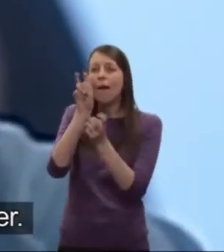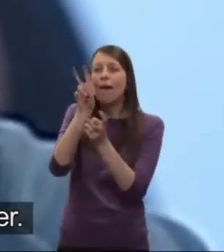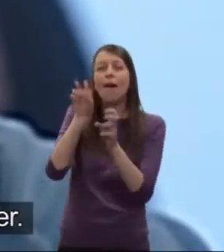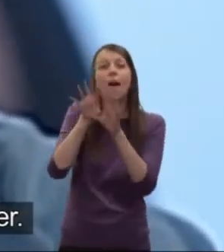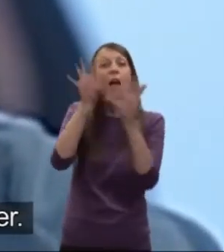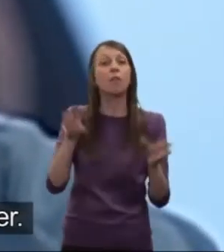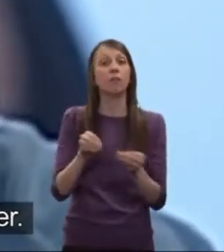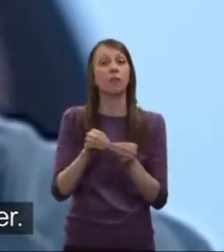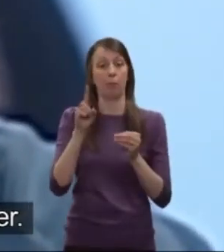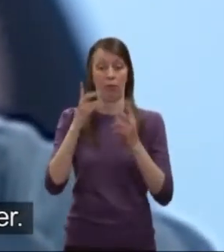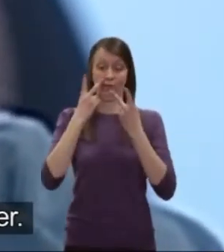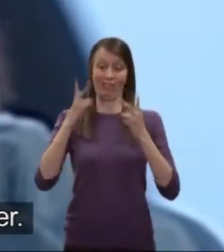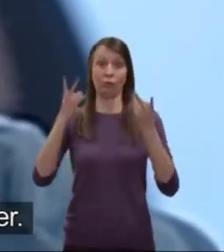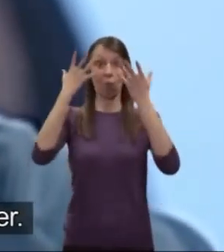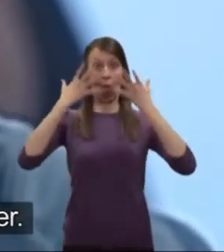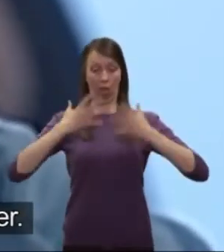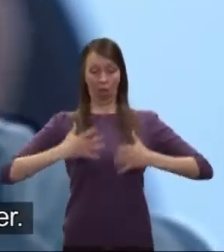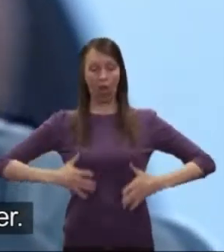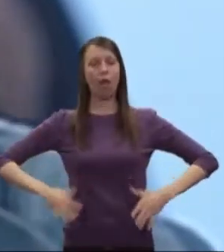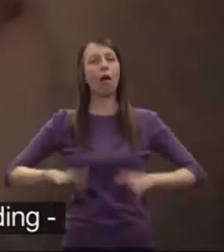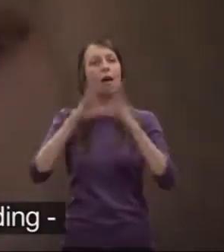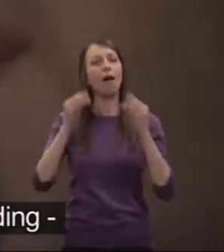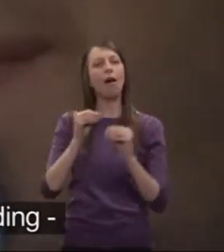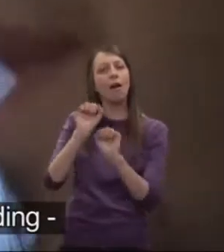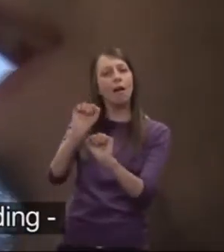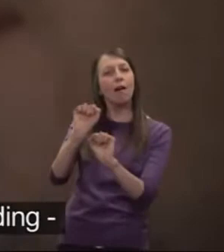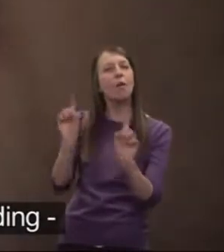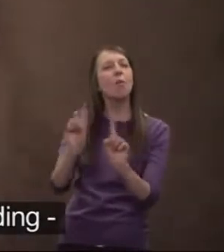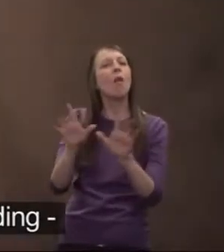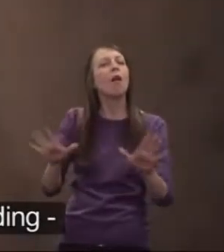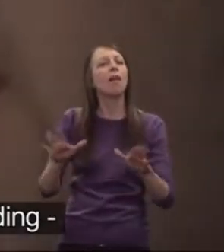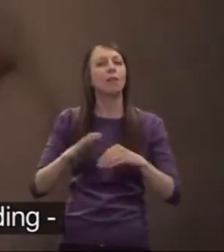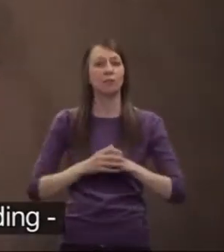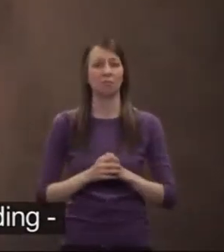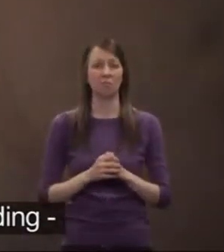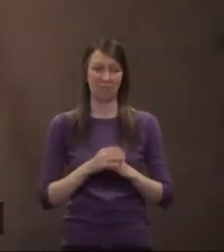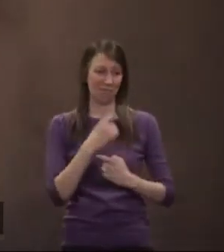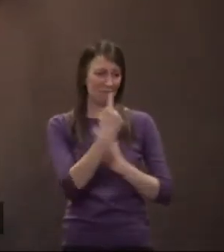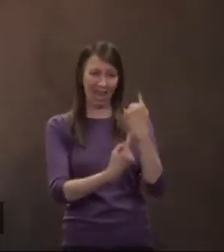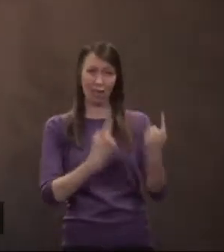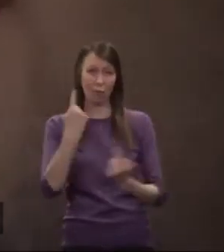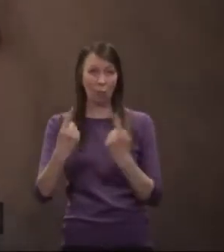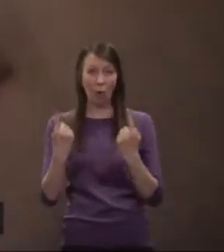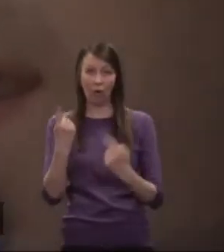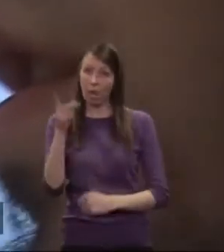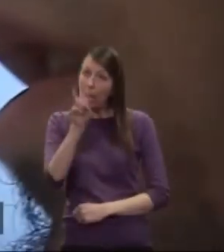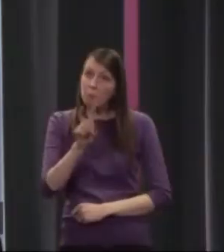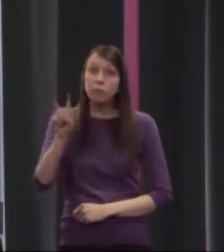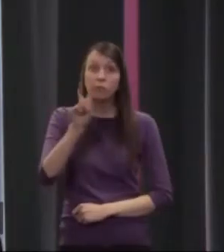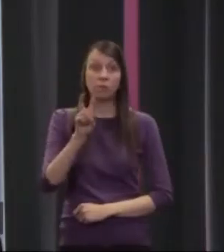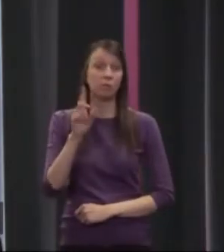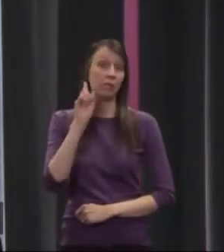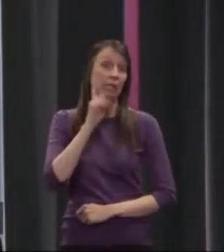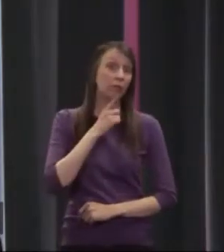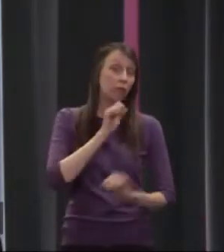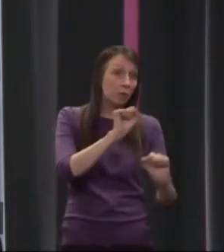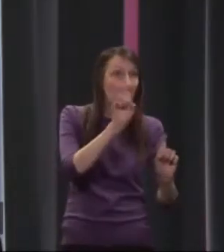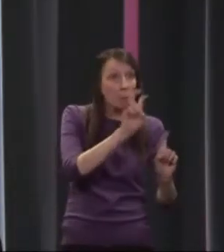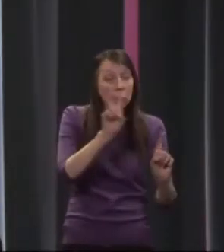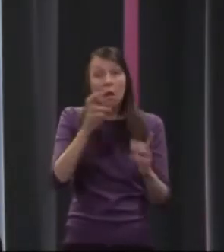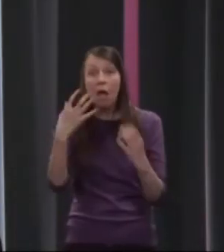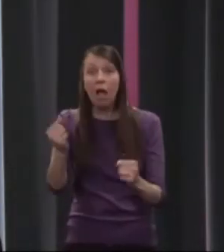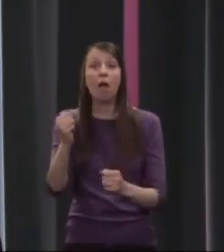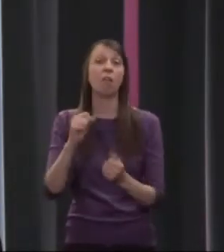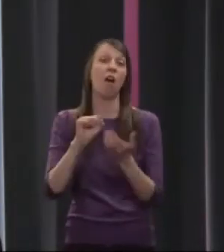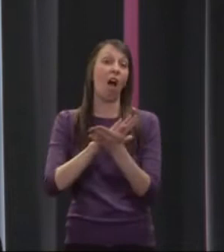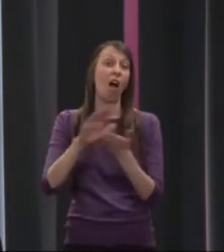visual aspect of the talker. Everybody uses lip reading. Hearing people, hard of hearing